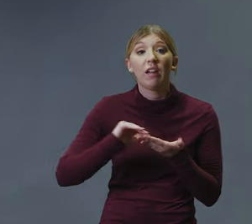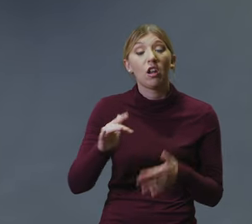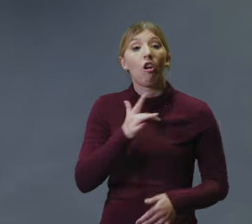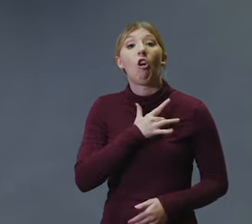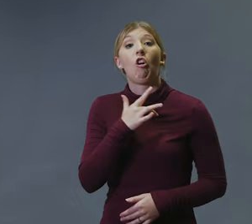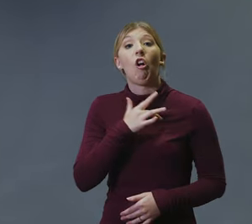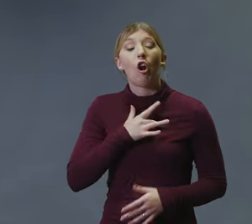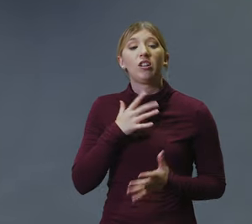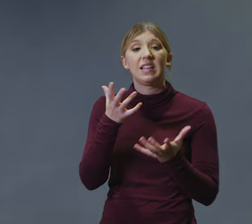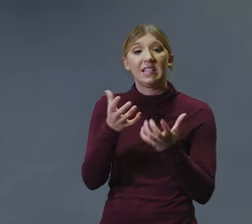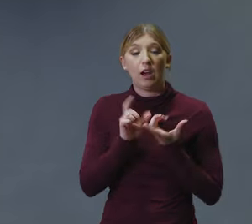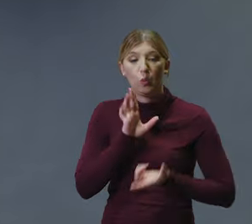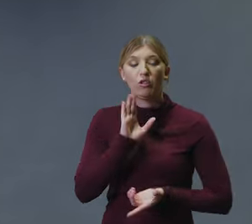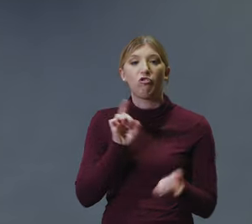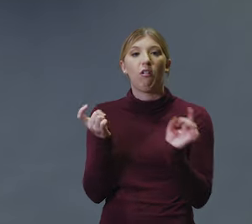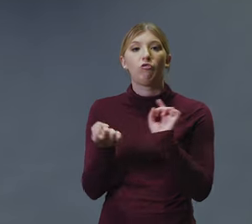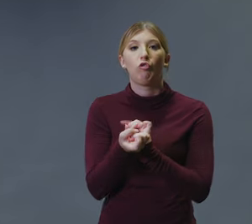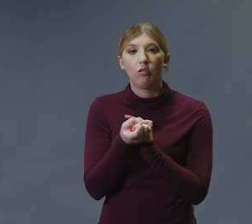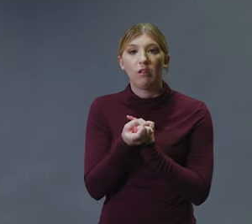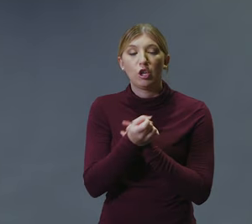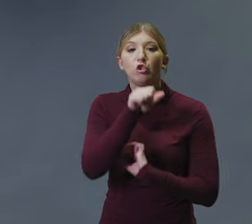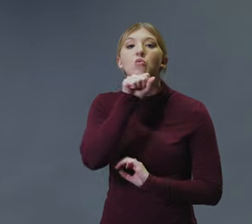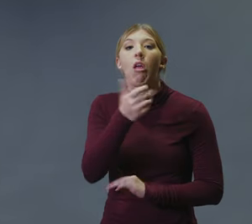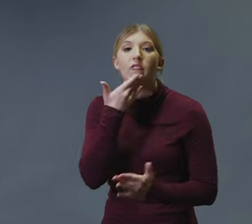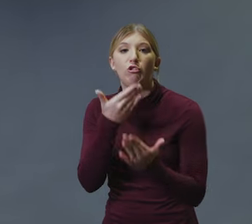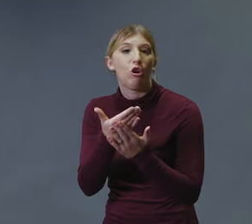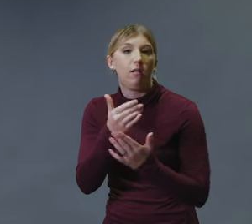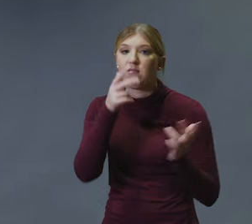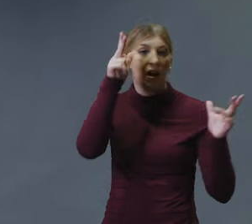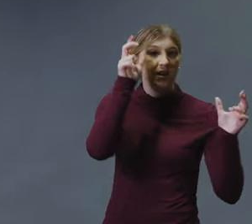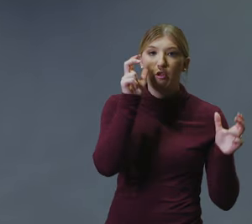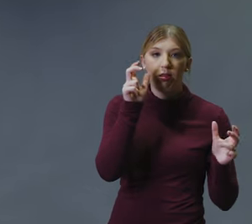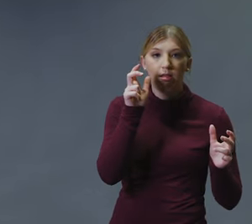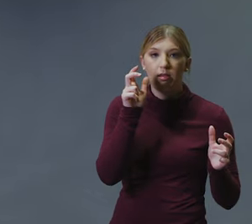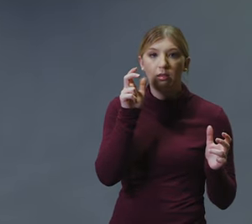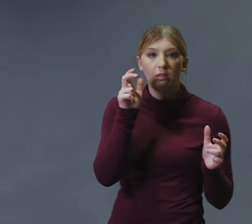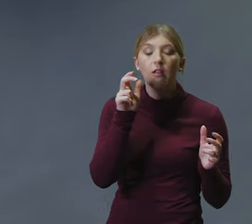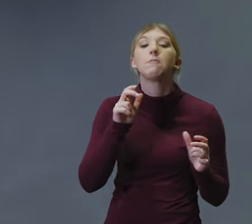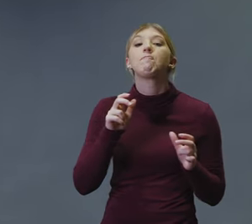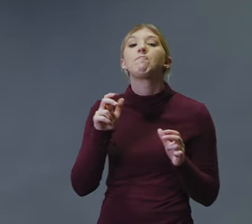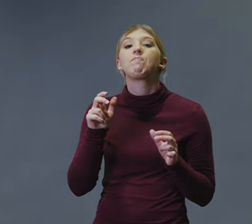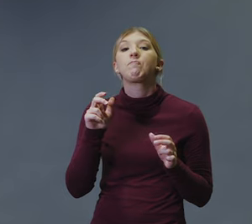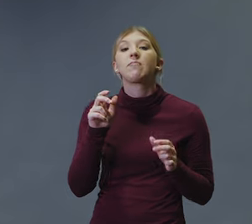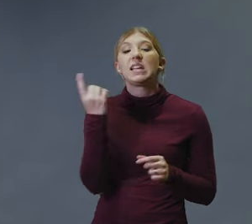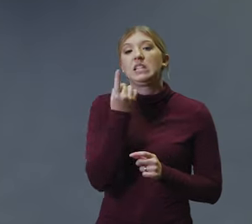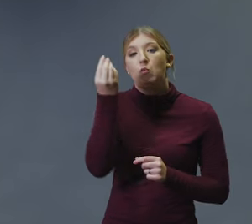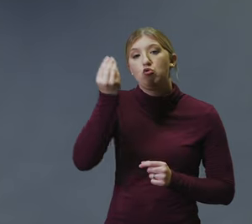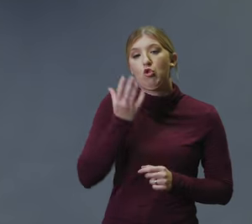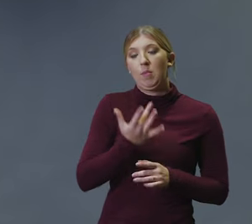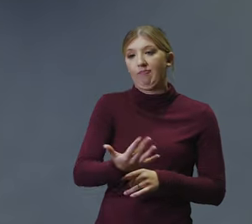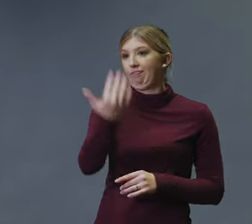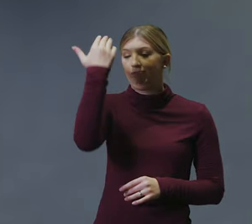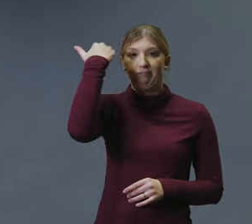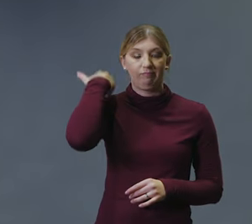and our desires changed to love good and not evil. You know, I had someone tell me a long time ago